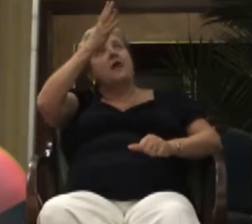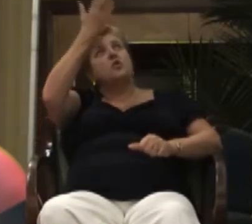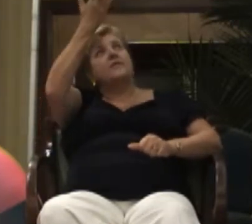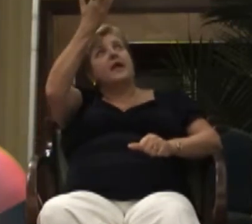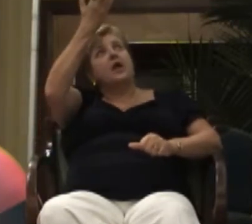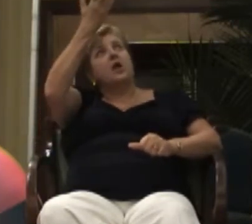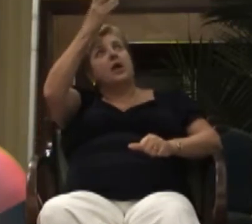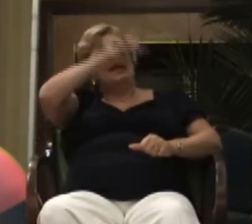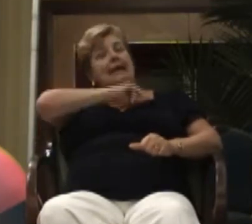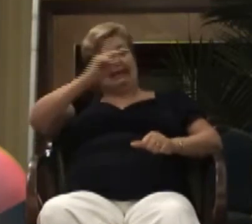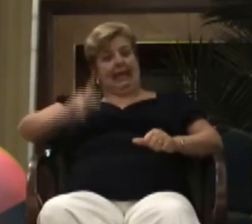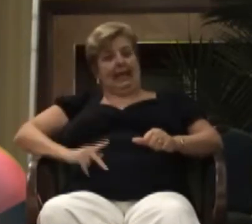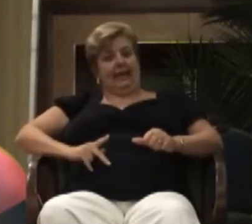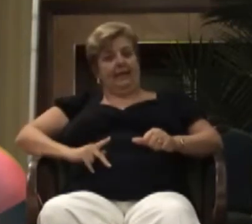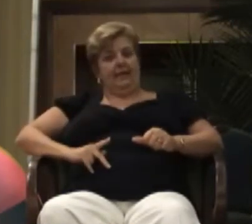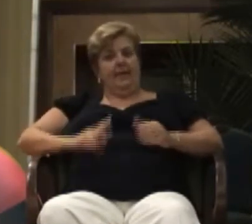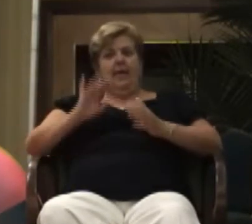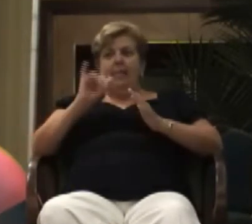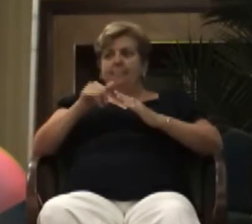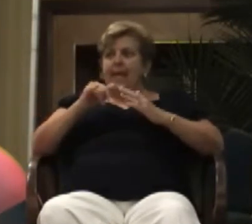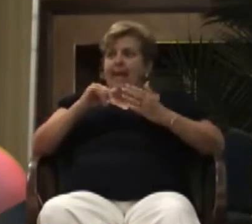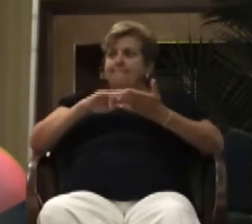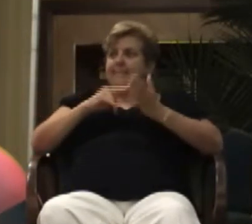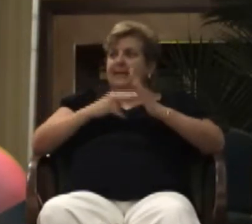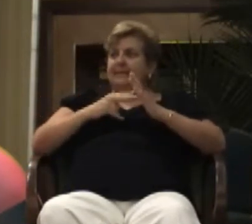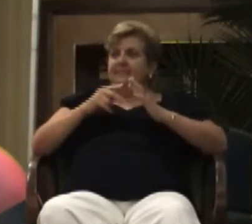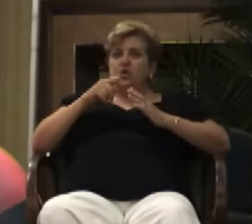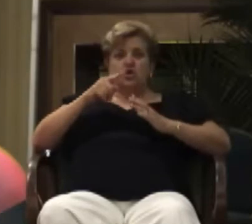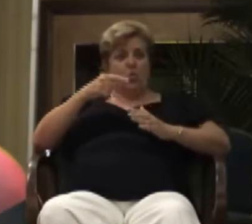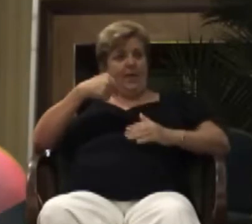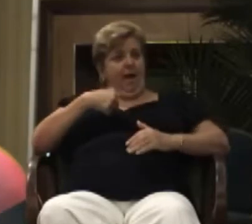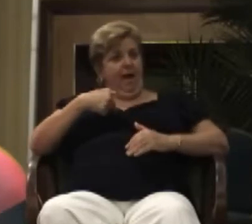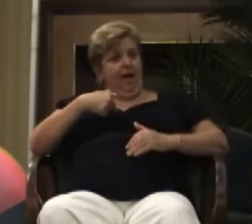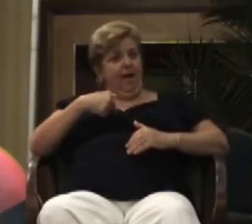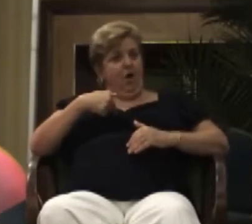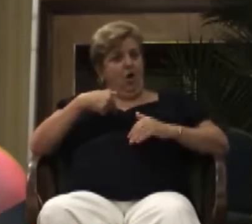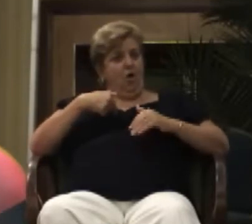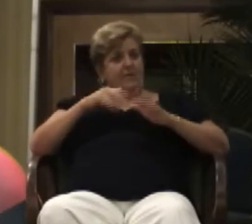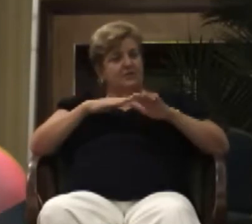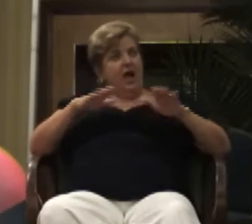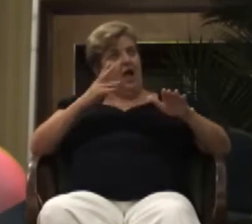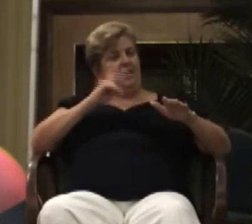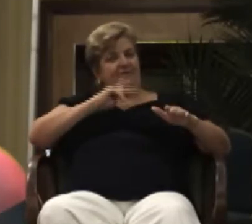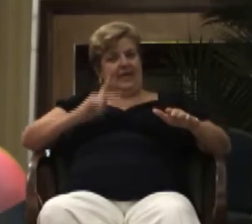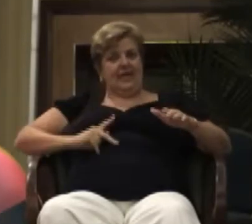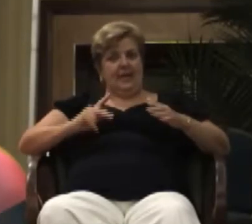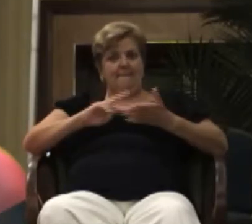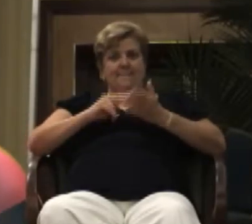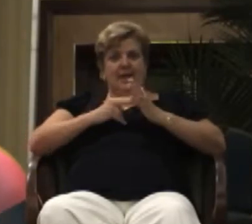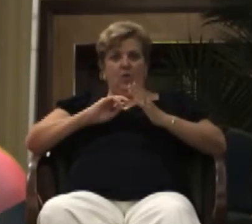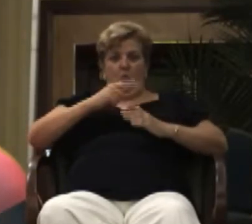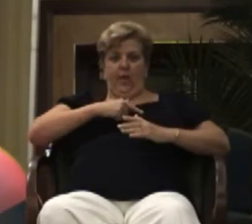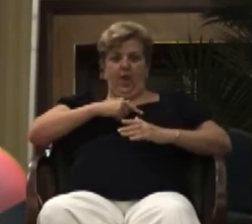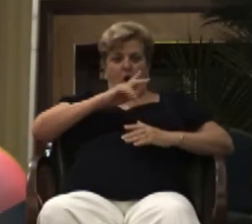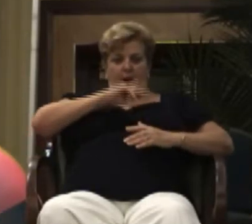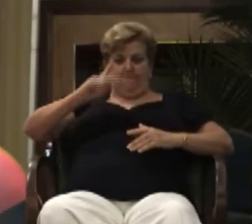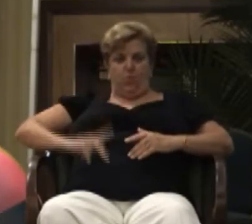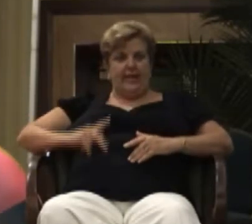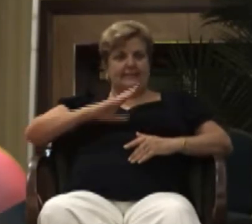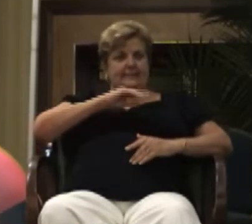child of a king. That makes us a prince and a princess. He said, we need to claim our heritage. And I was listening to that